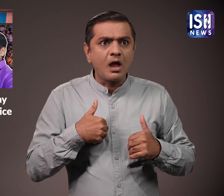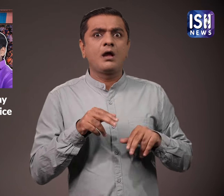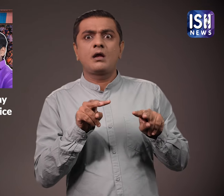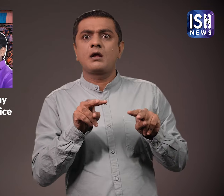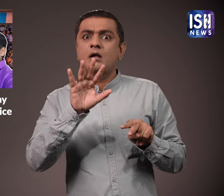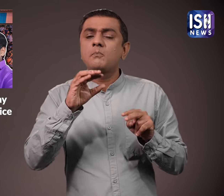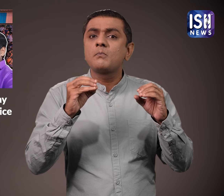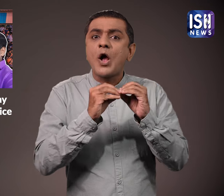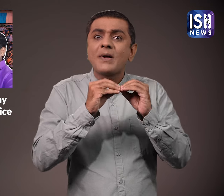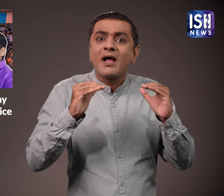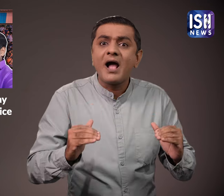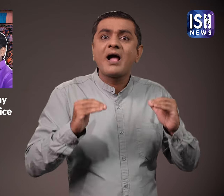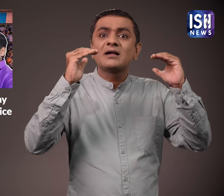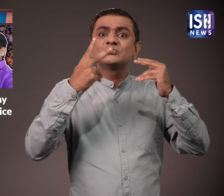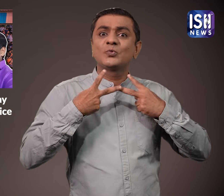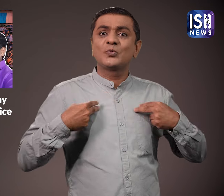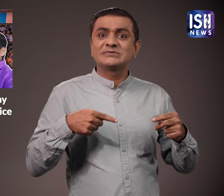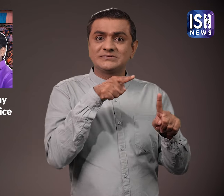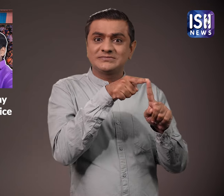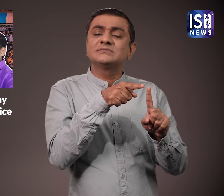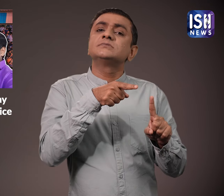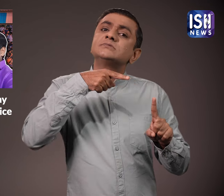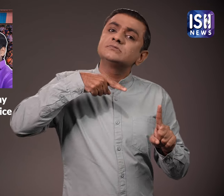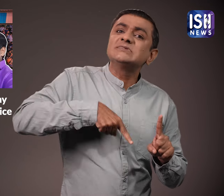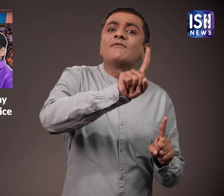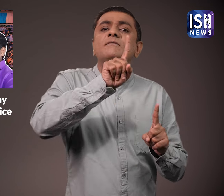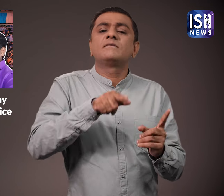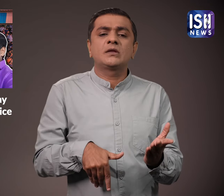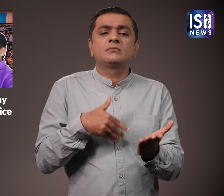Surprisingly, Bombay High Court took up the case on its own.